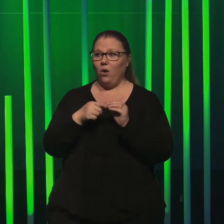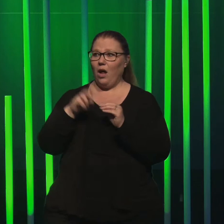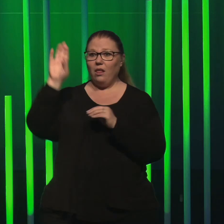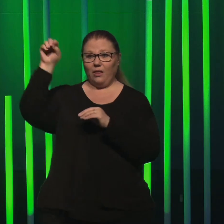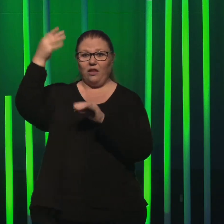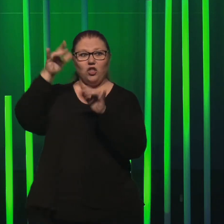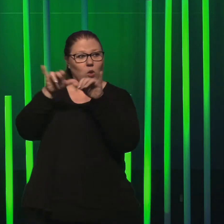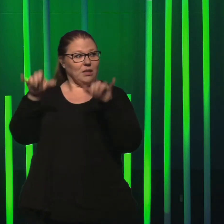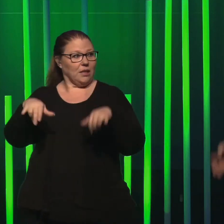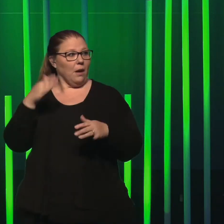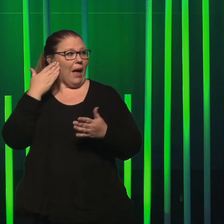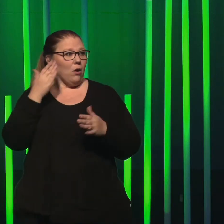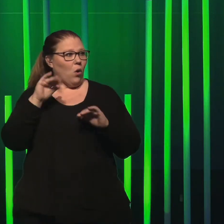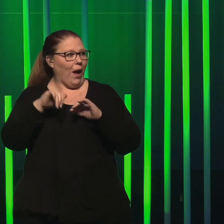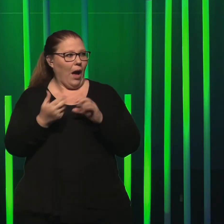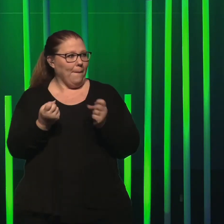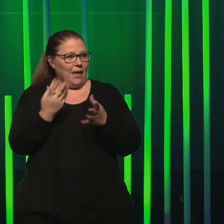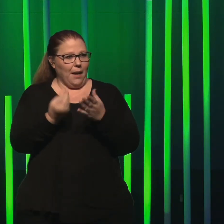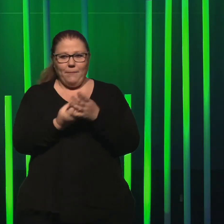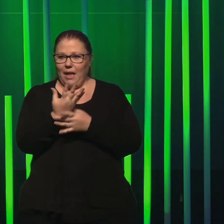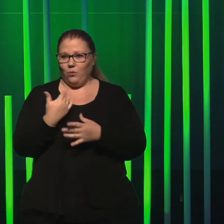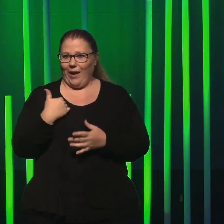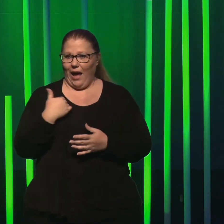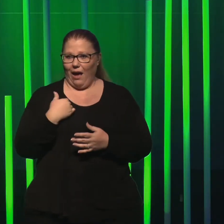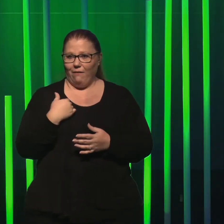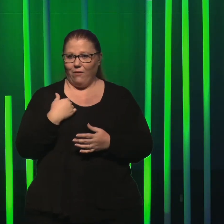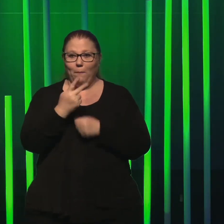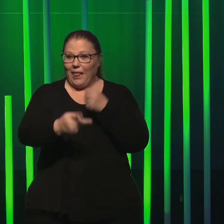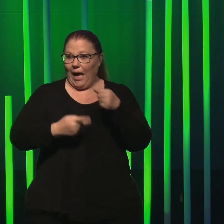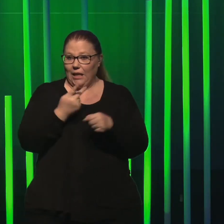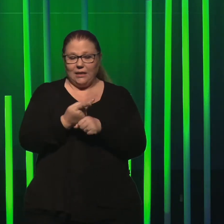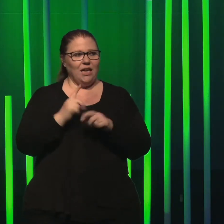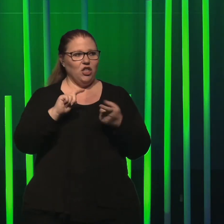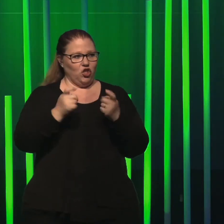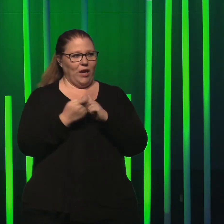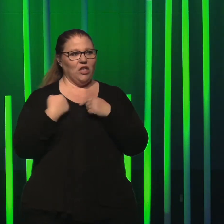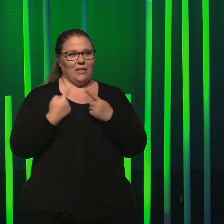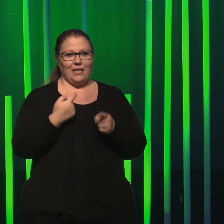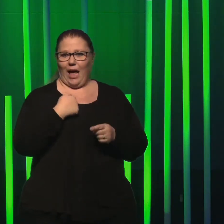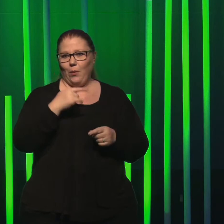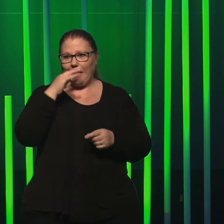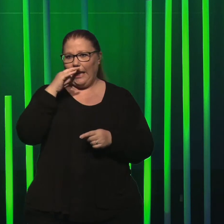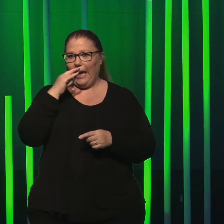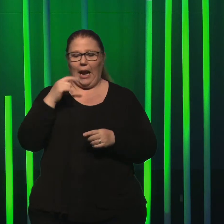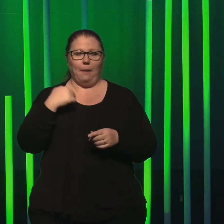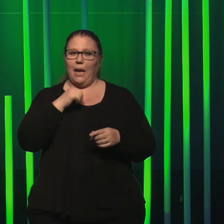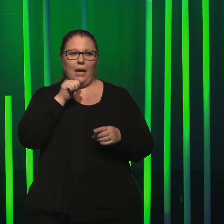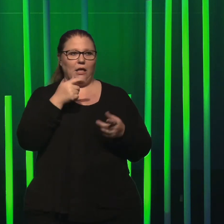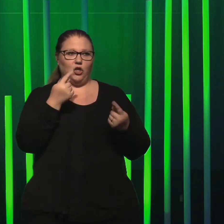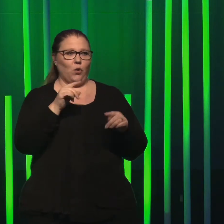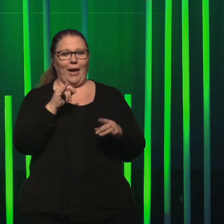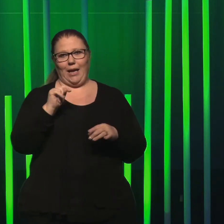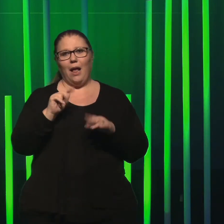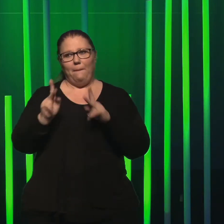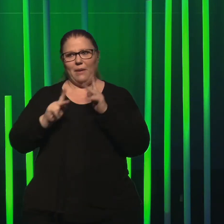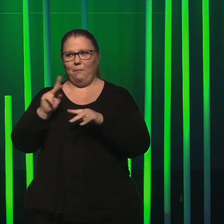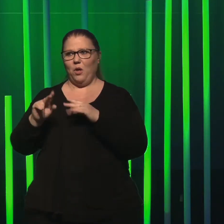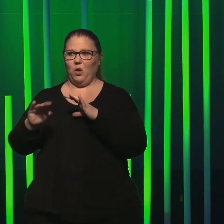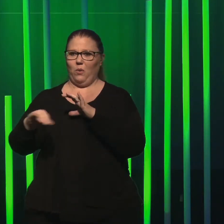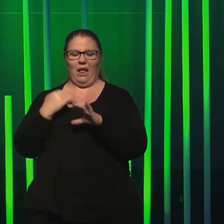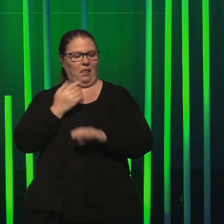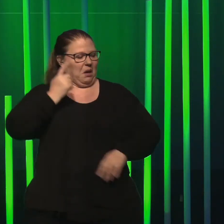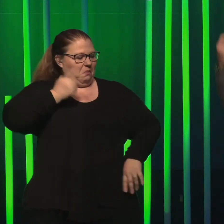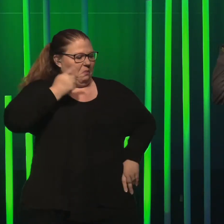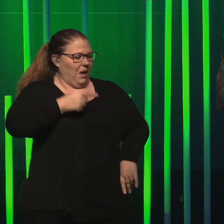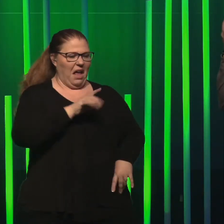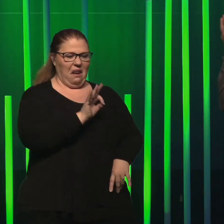right? I don't even know how many planets we have in our solar system because it's changed since I was a kid, so I'm not even going to try it because then I'll get nasty emails. There's 9 planets, there's